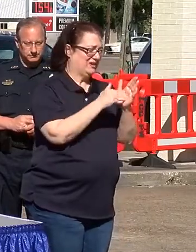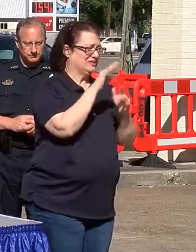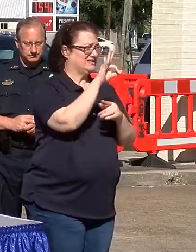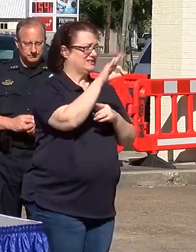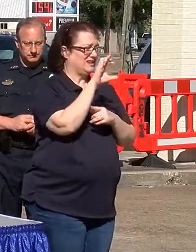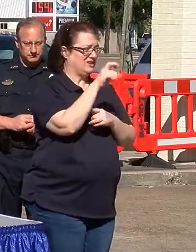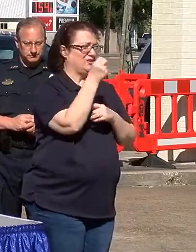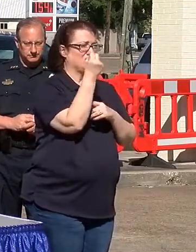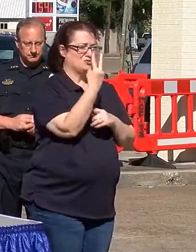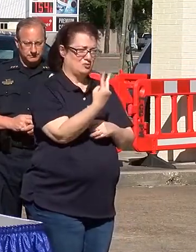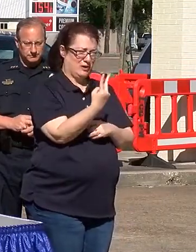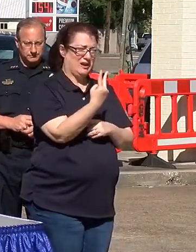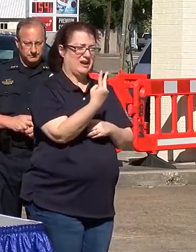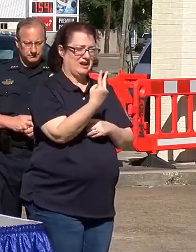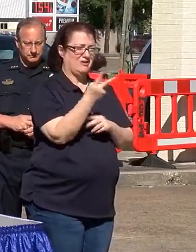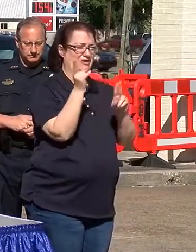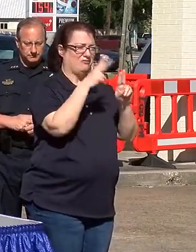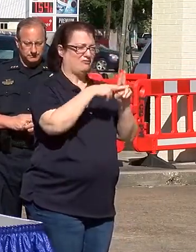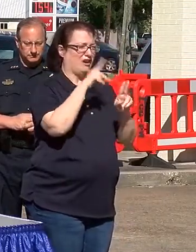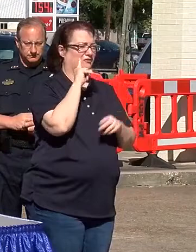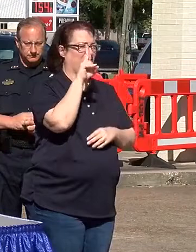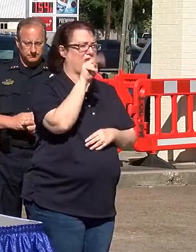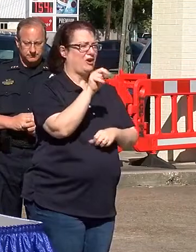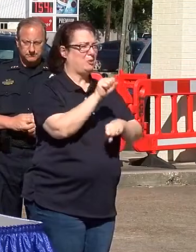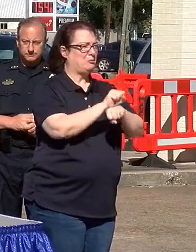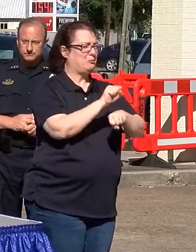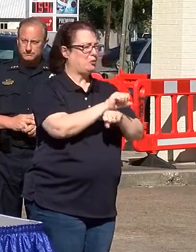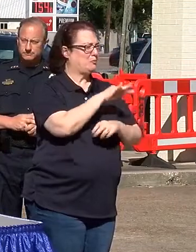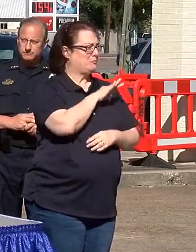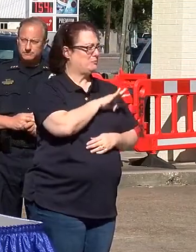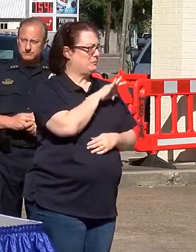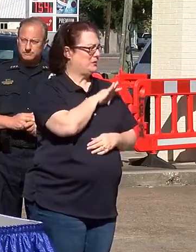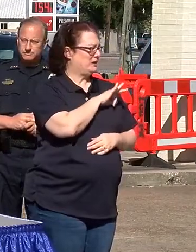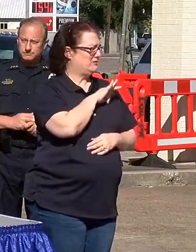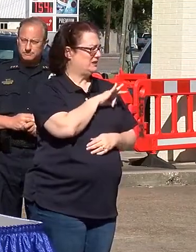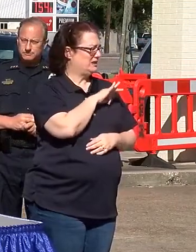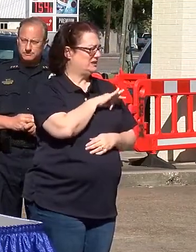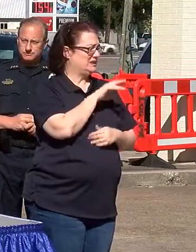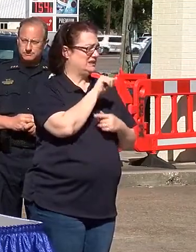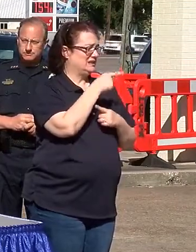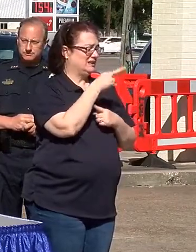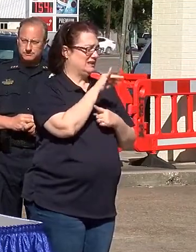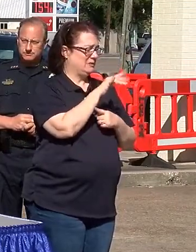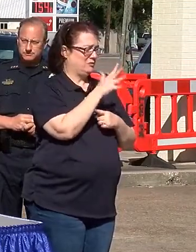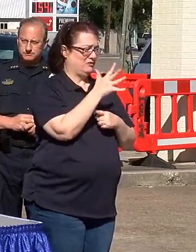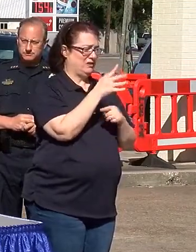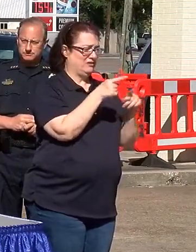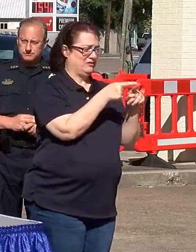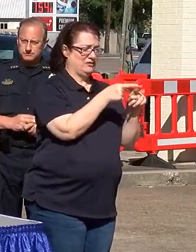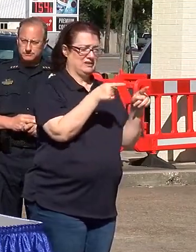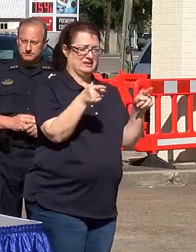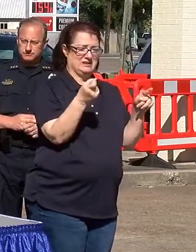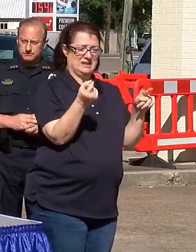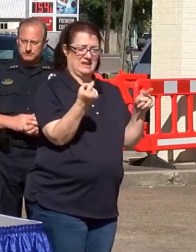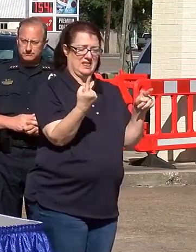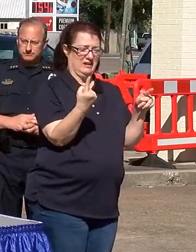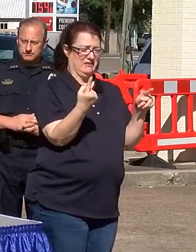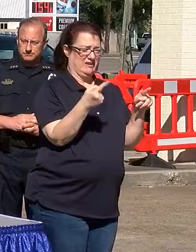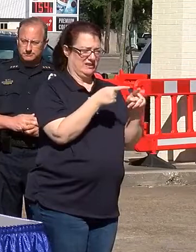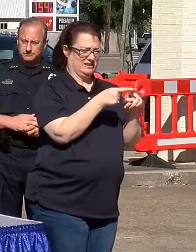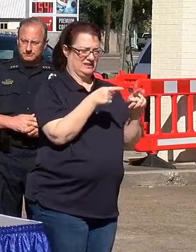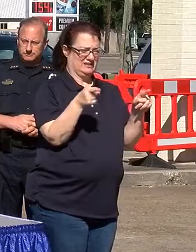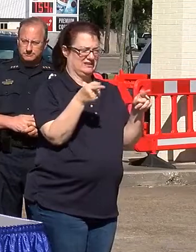18,912 initial claims filed for unemployment benefits. In the week of April 5th to April 11th alone,